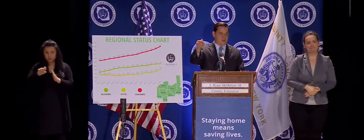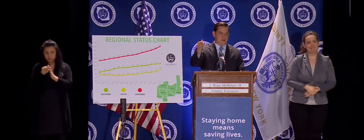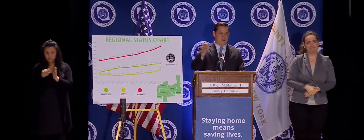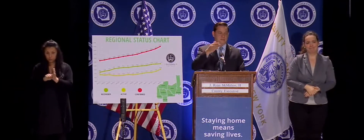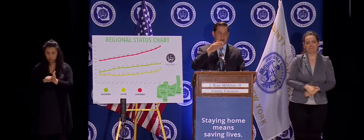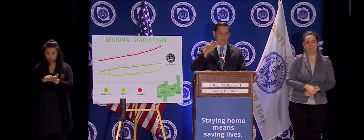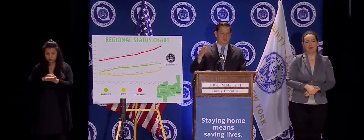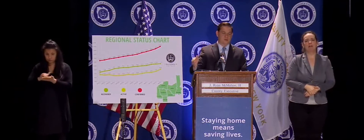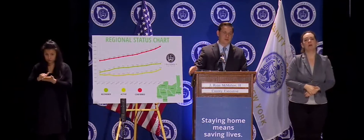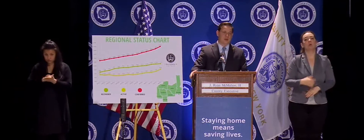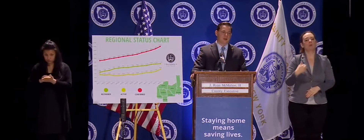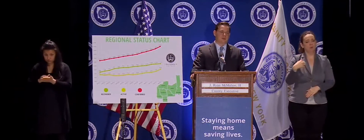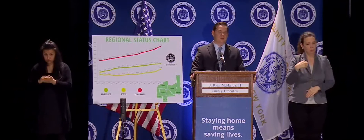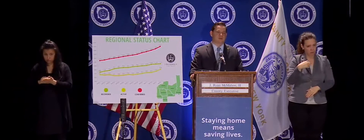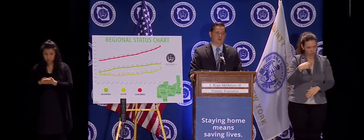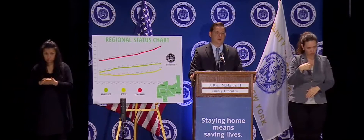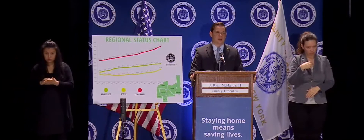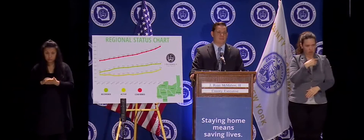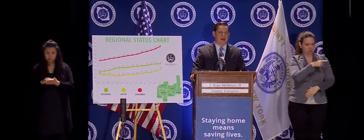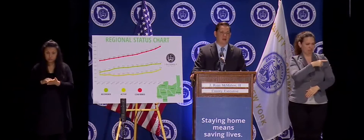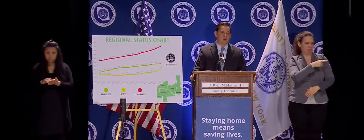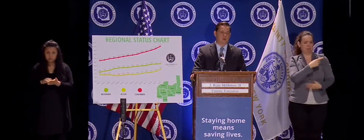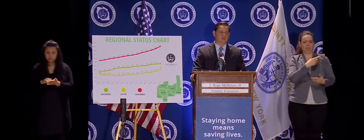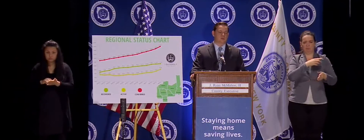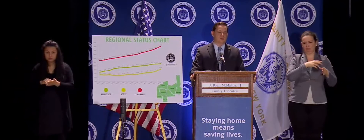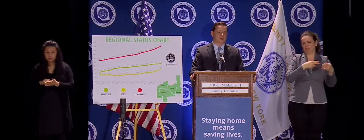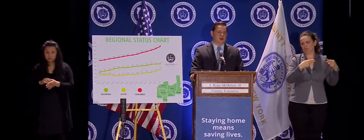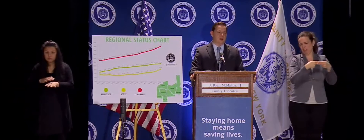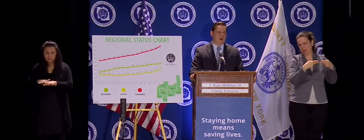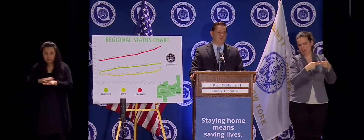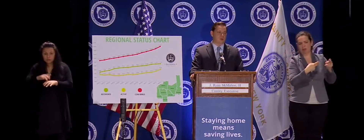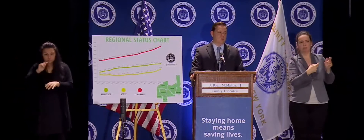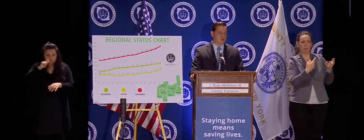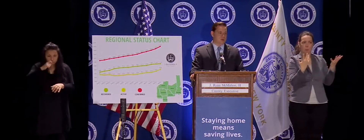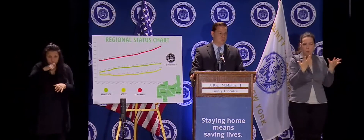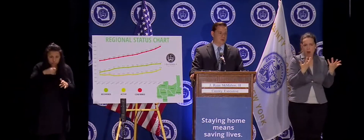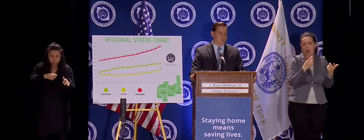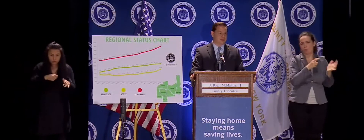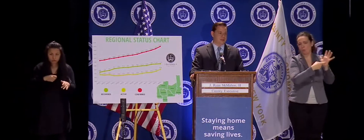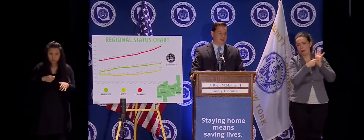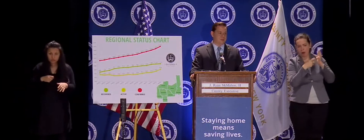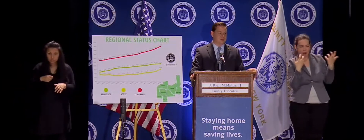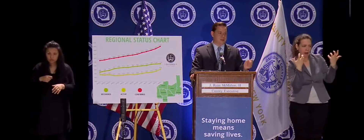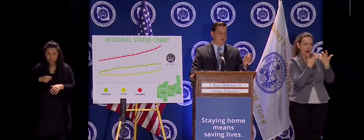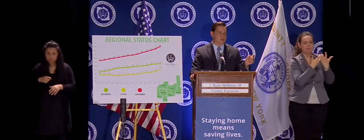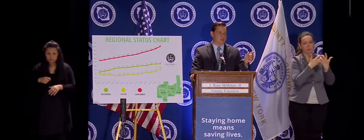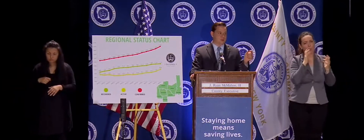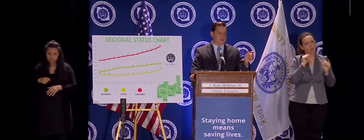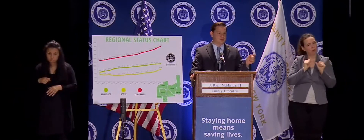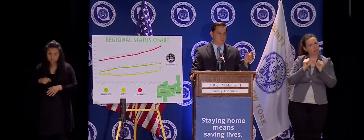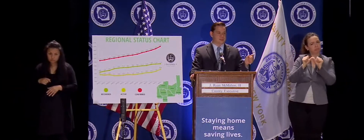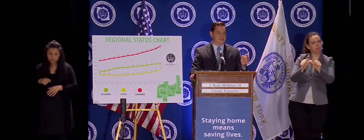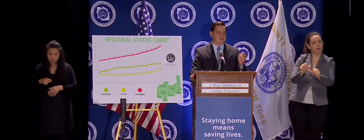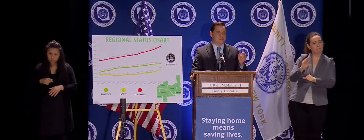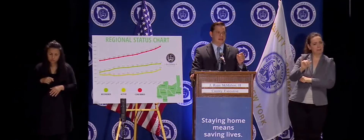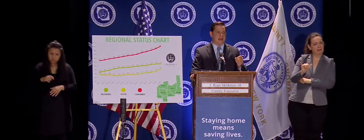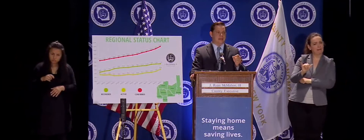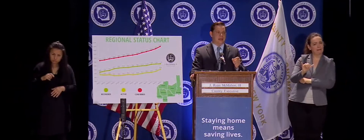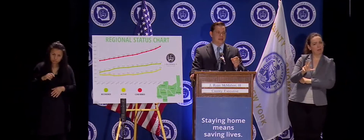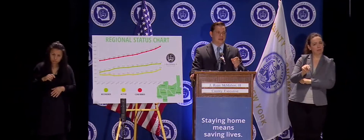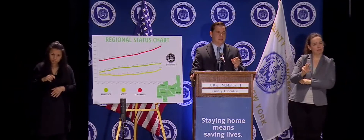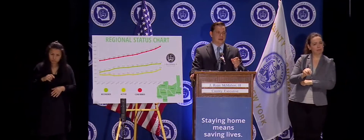May 15th, not backwards. Because if you look at it backwards, no community will be meeting that because every community was doing